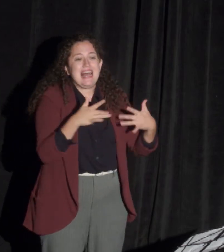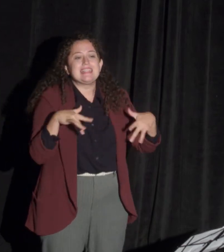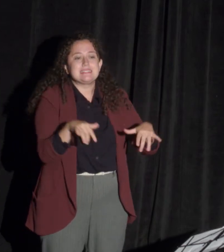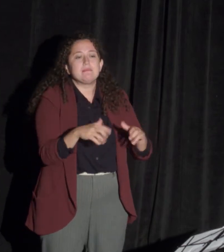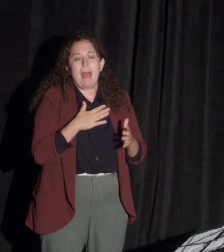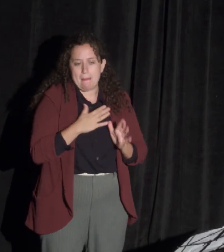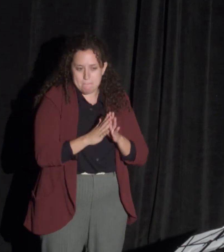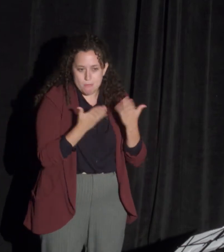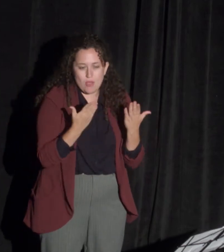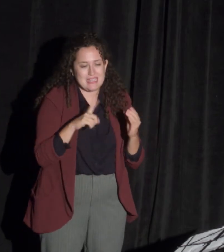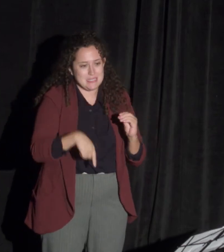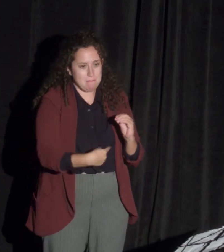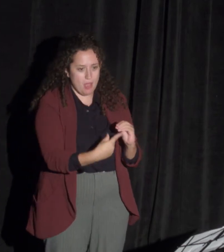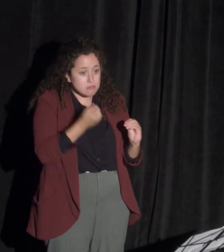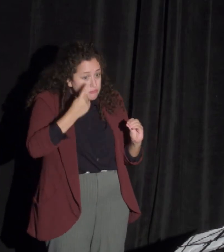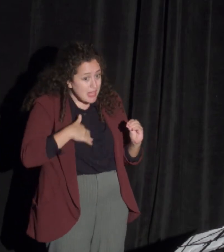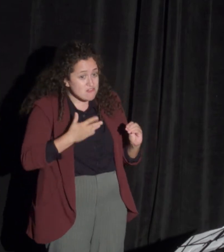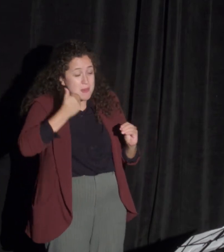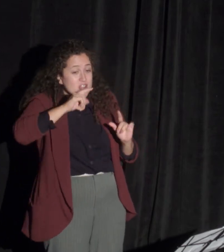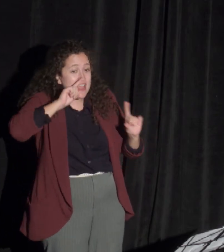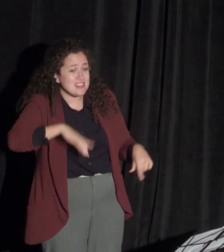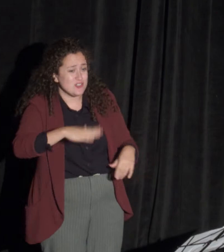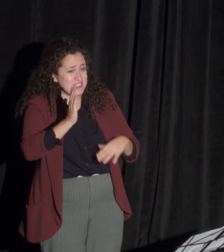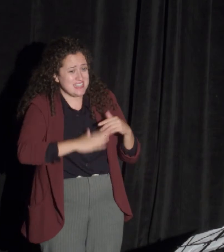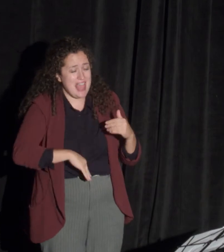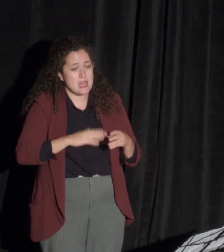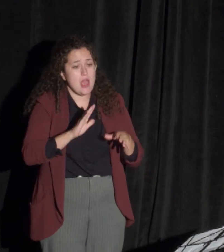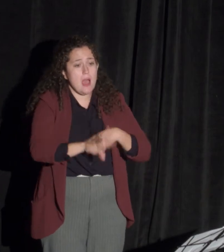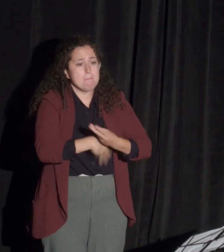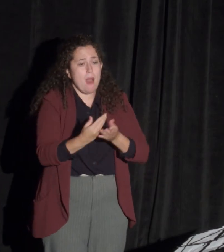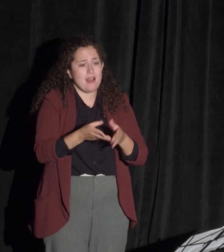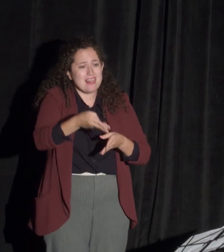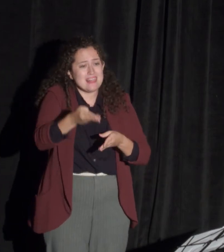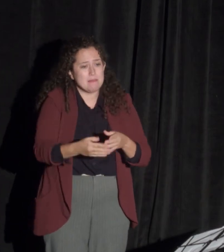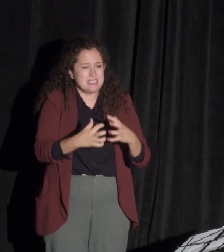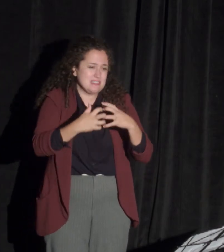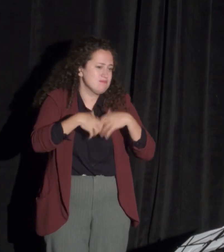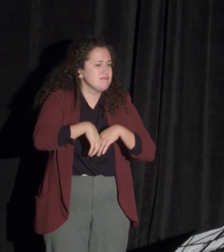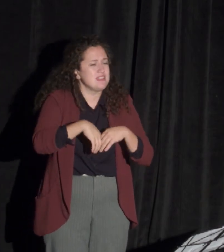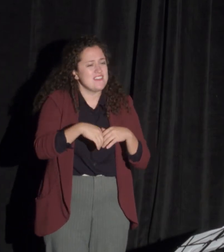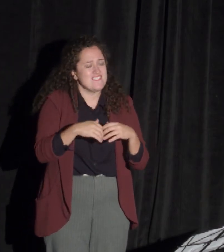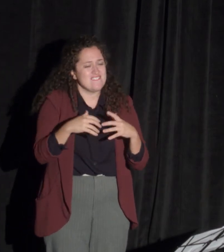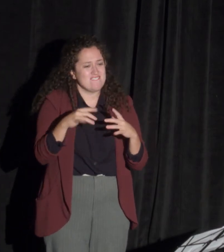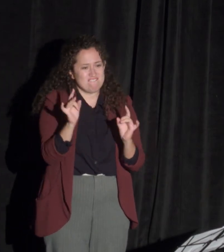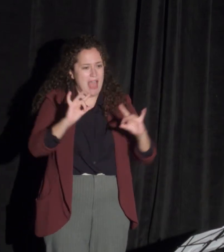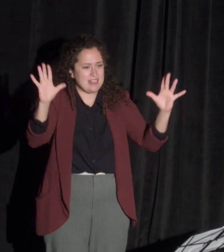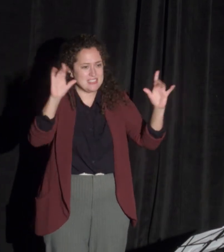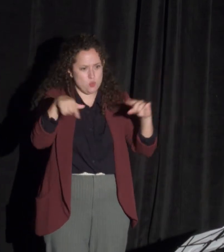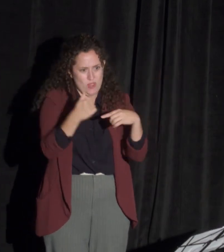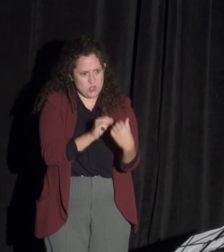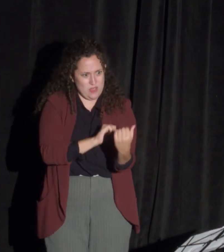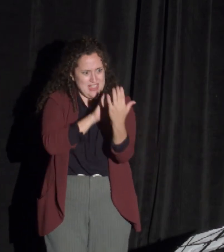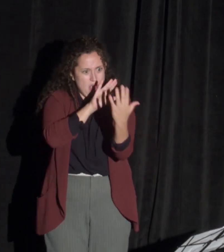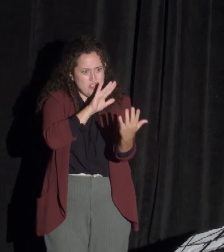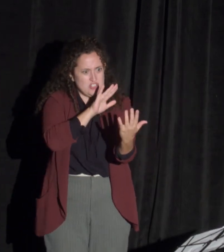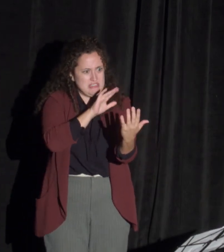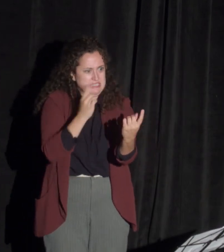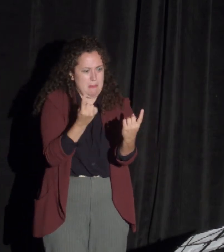answers than apocalyptic violence when you encounter something so other to you that it is incomprehensible. The